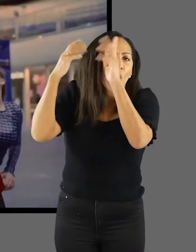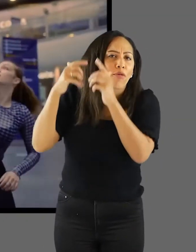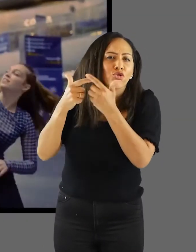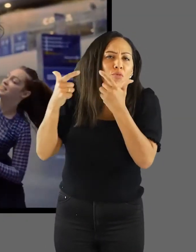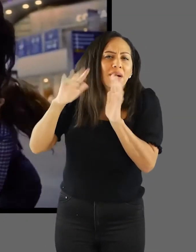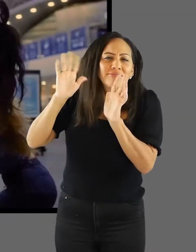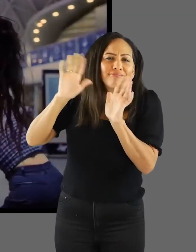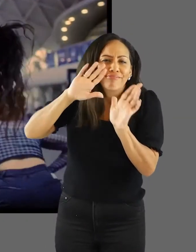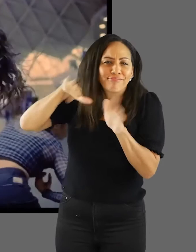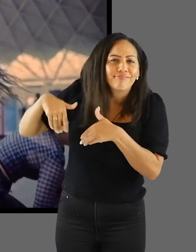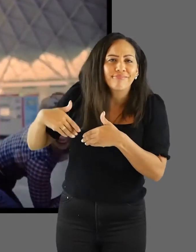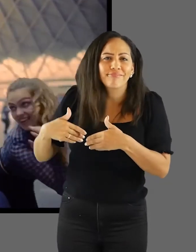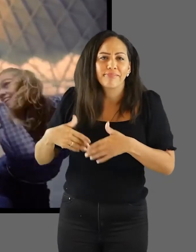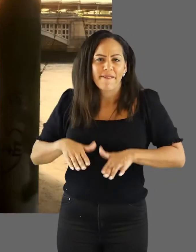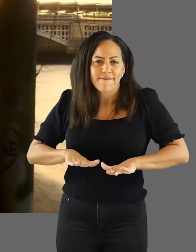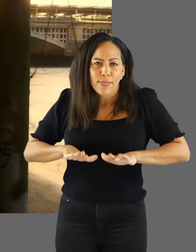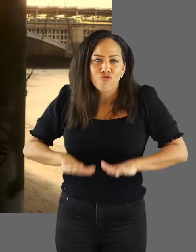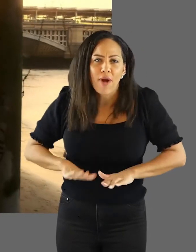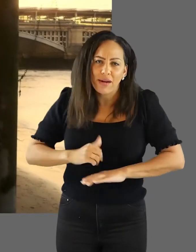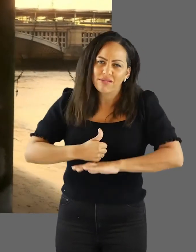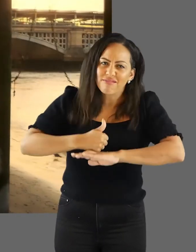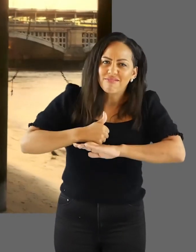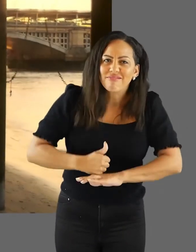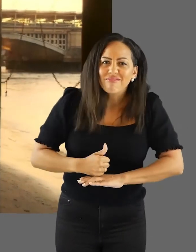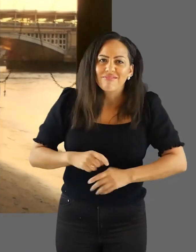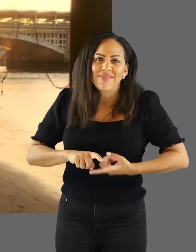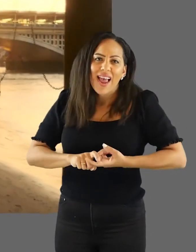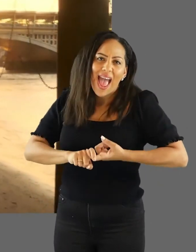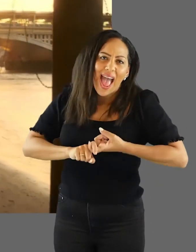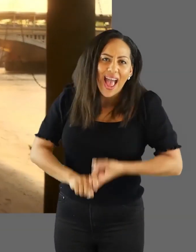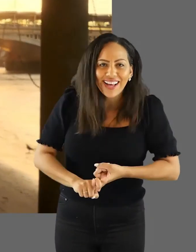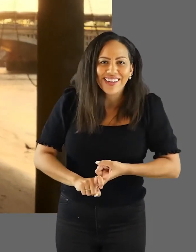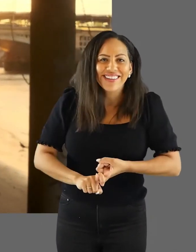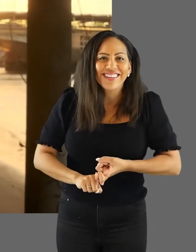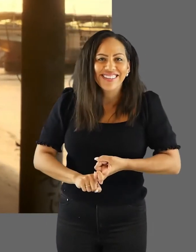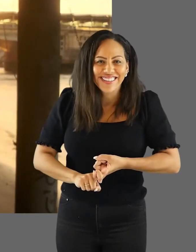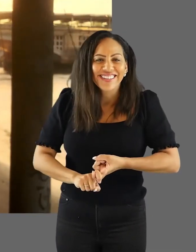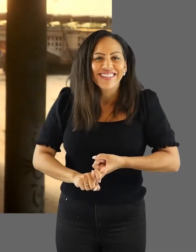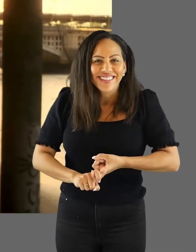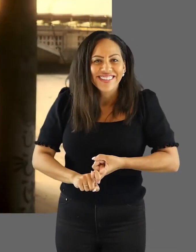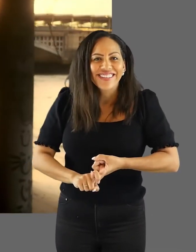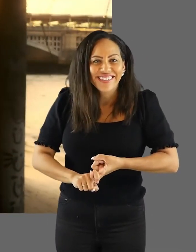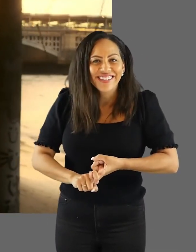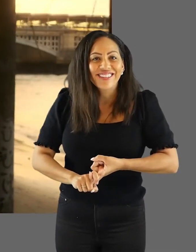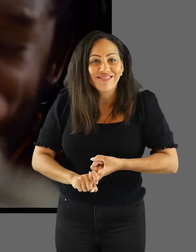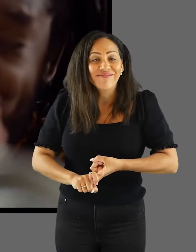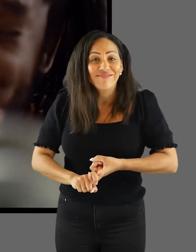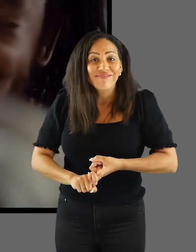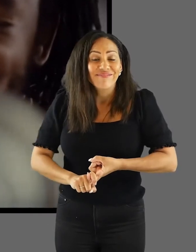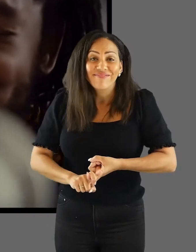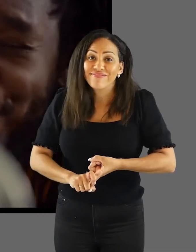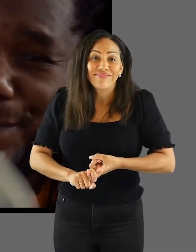I walk alone, all my